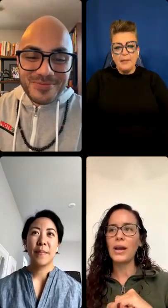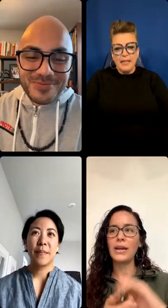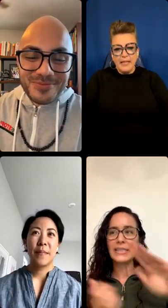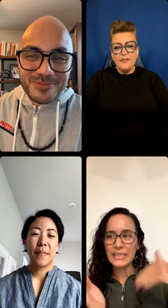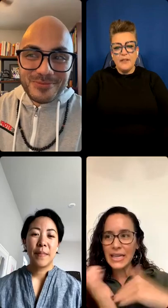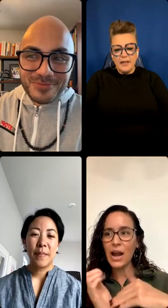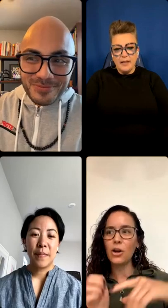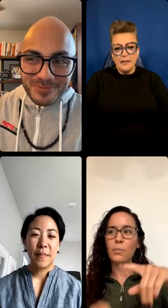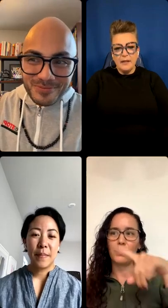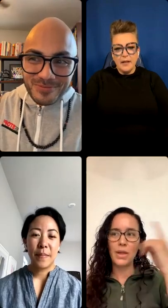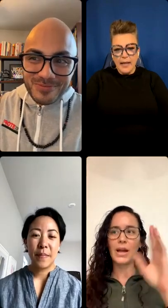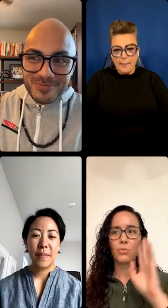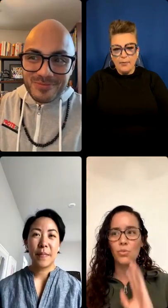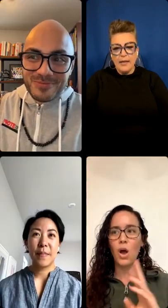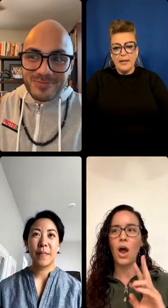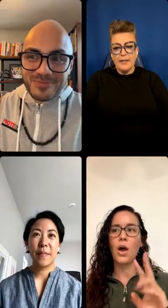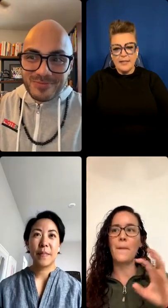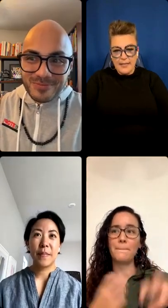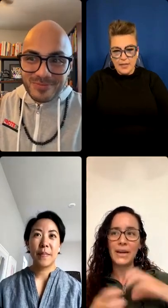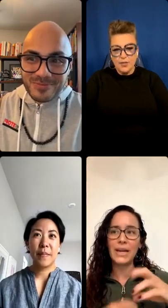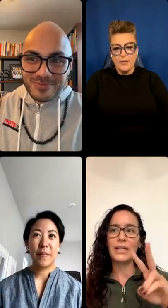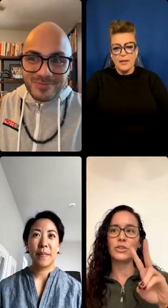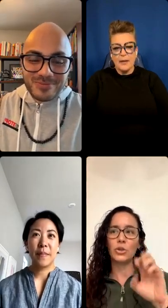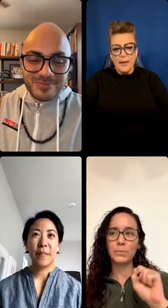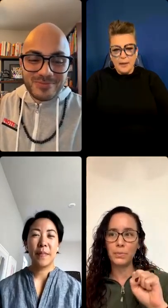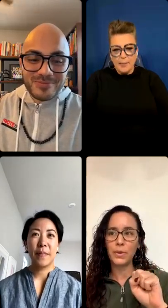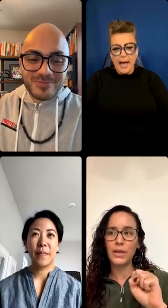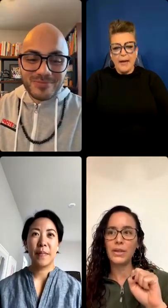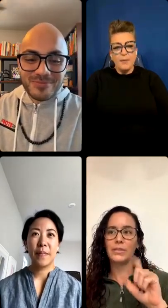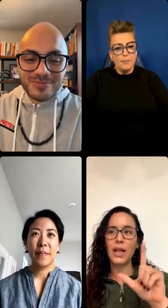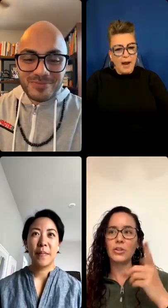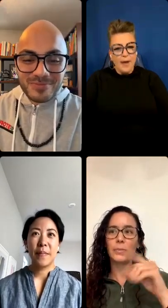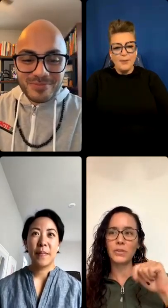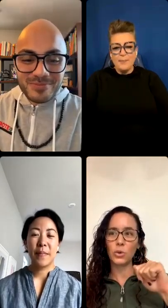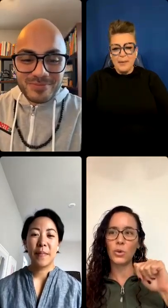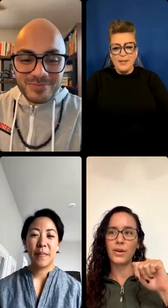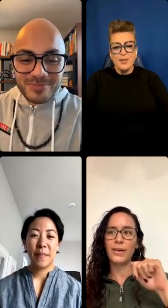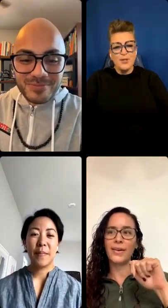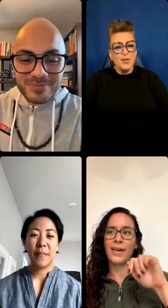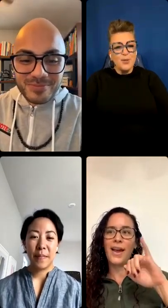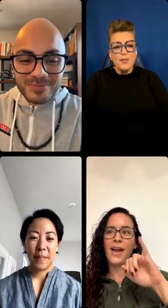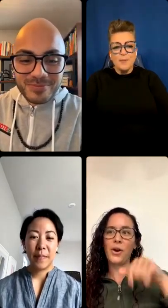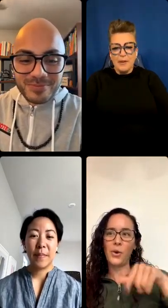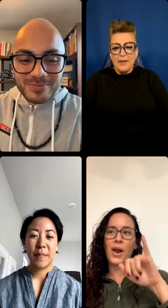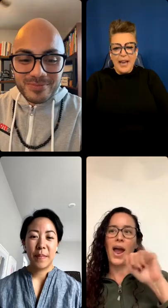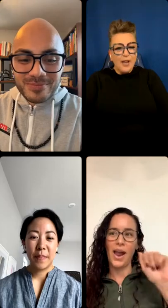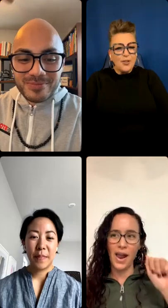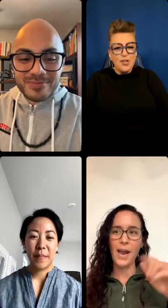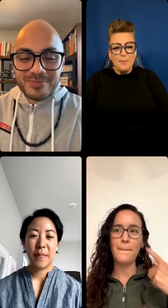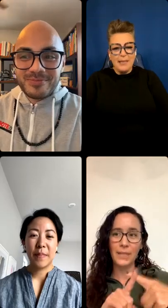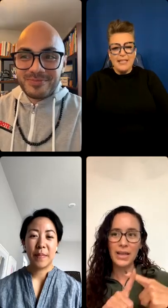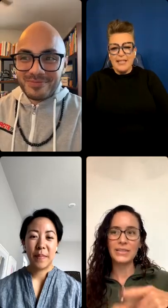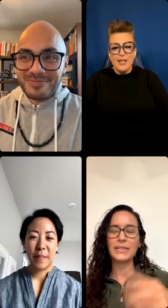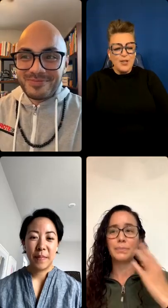I believe in collaborating, centering Black, brown, mixed, two-spirit,